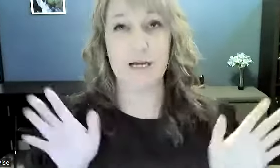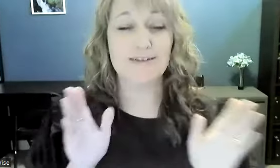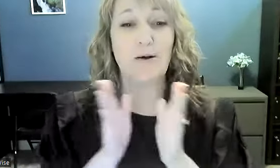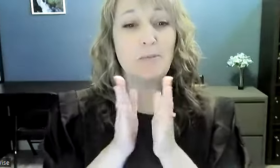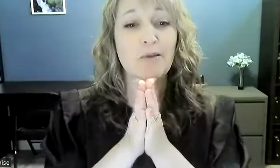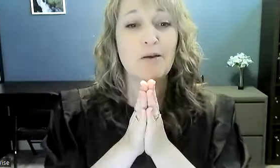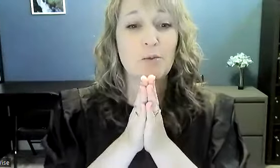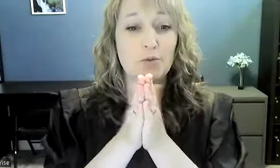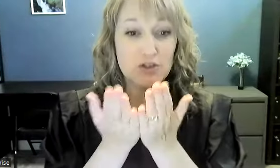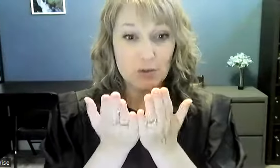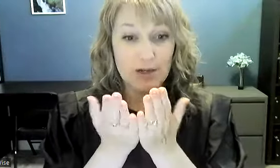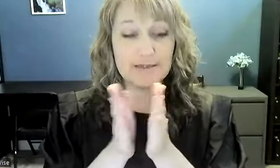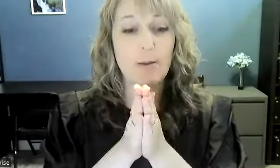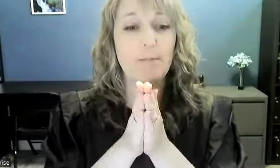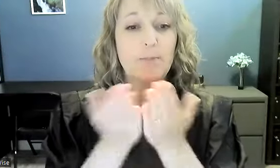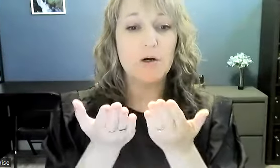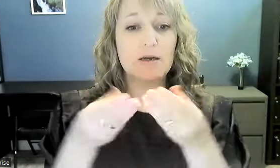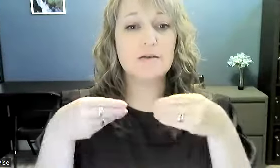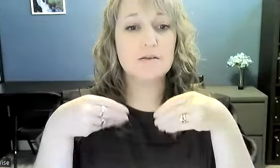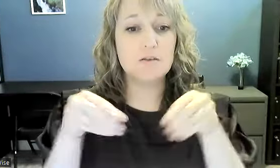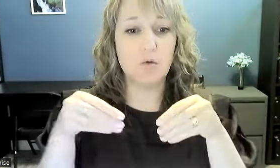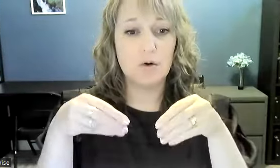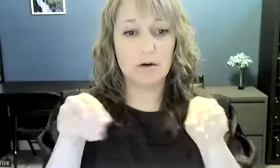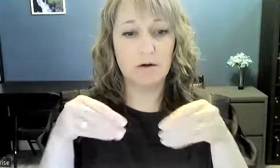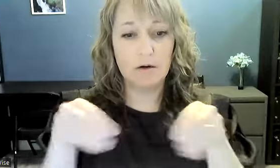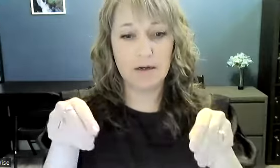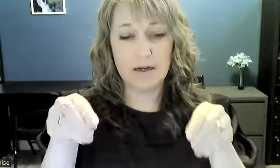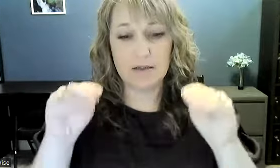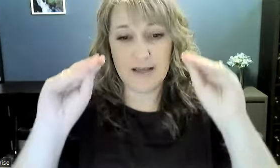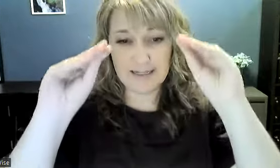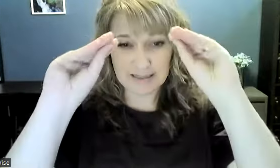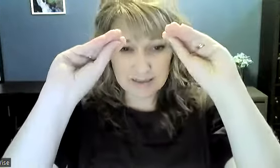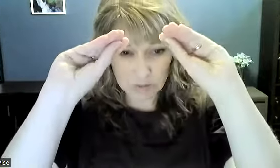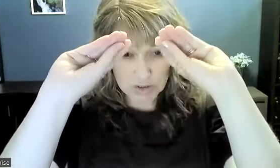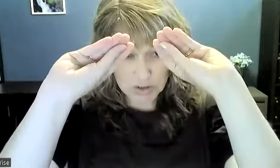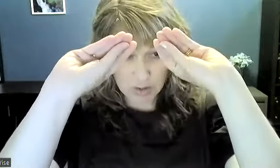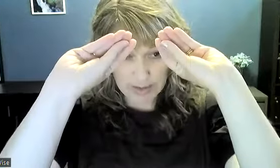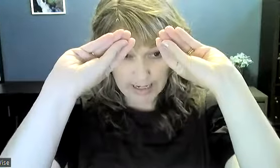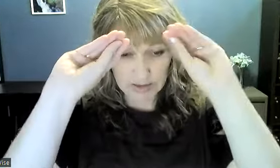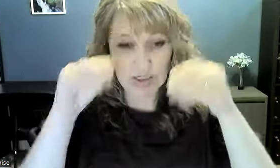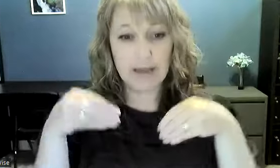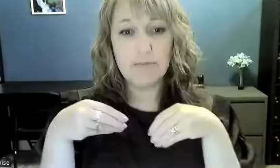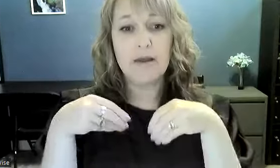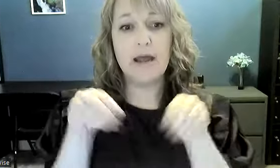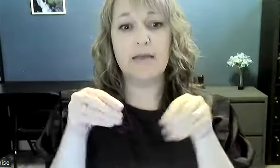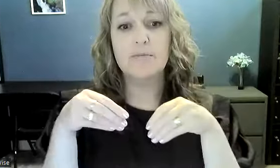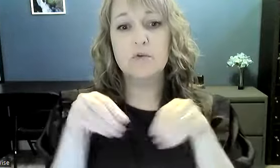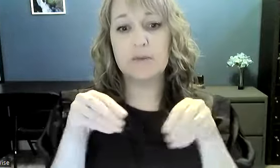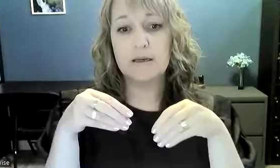So just do it once. Book, store. So that is a squished O hand shape, and the movement